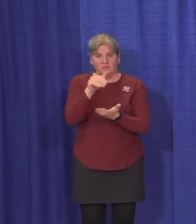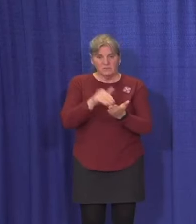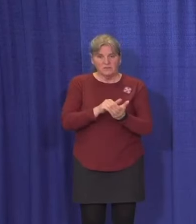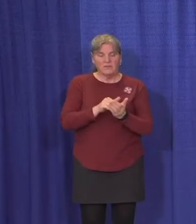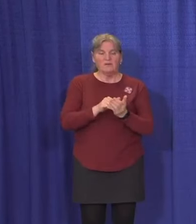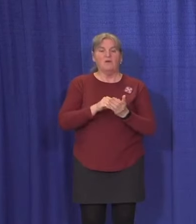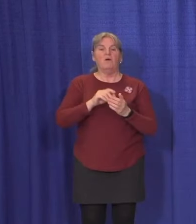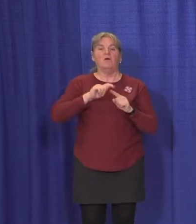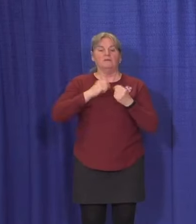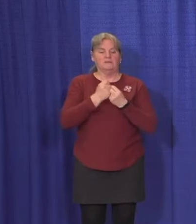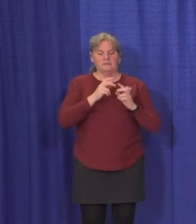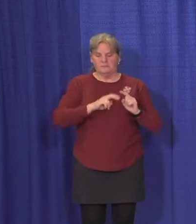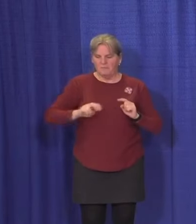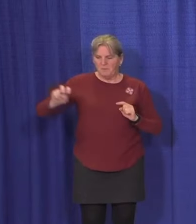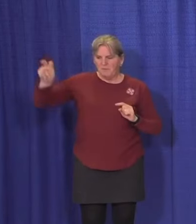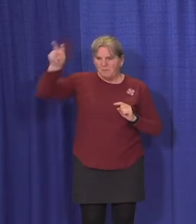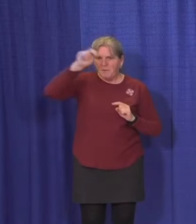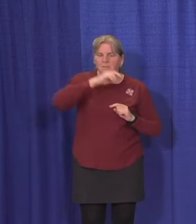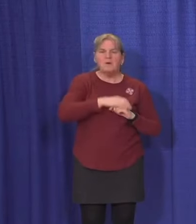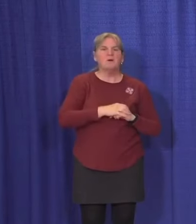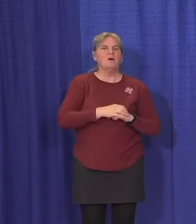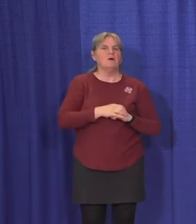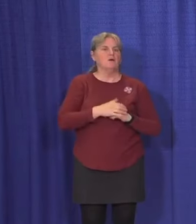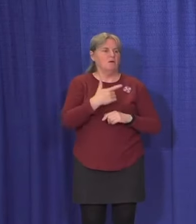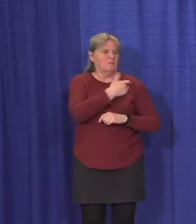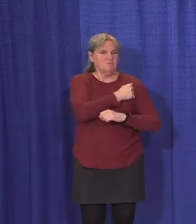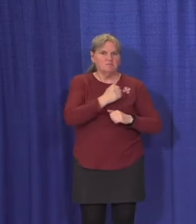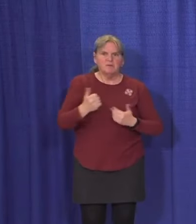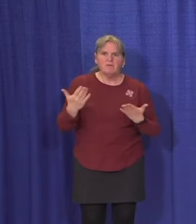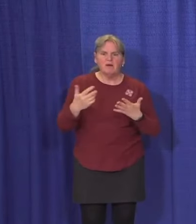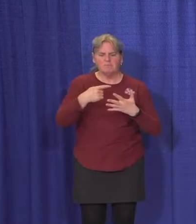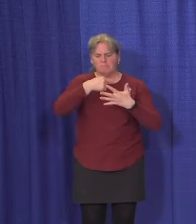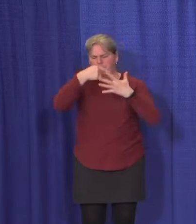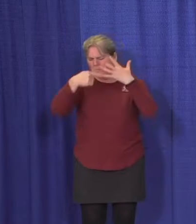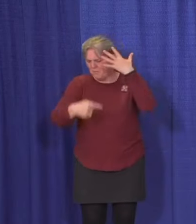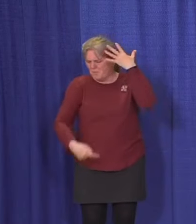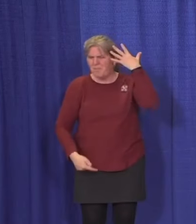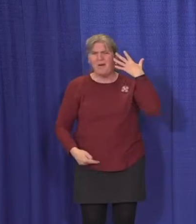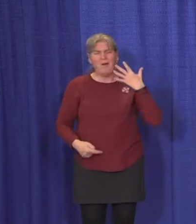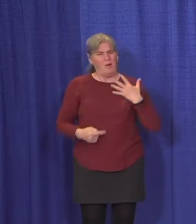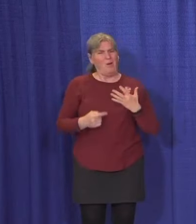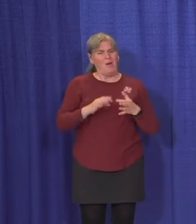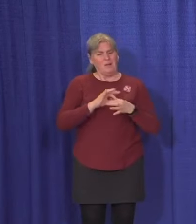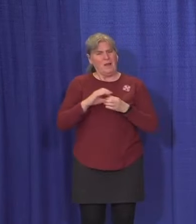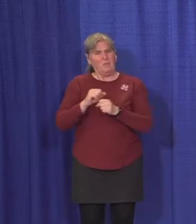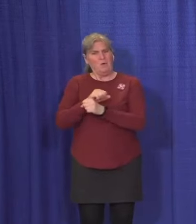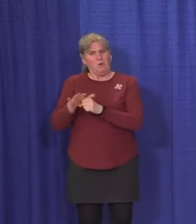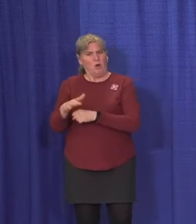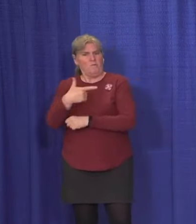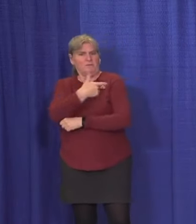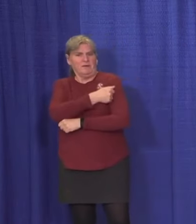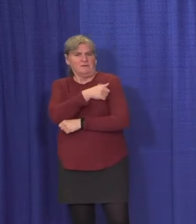the rural health centers around Yukon immunizing people, not just with COVID vaccines, but